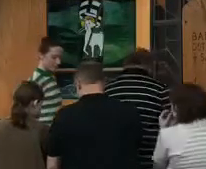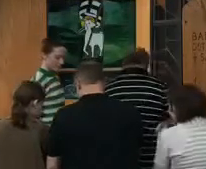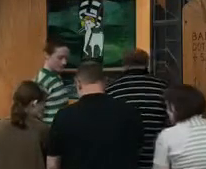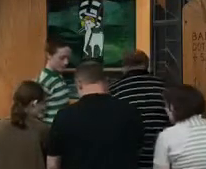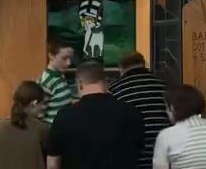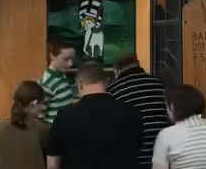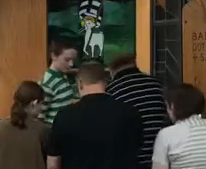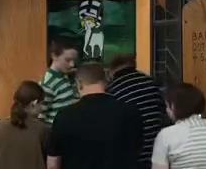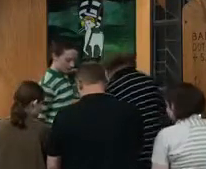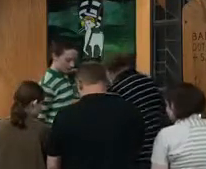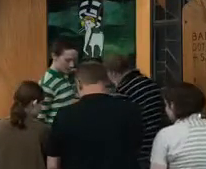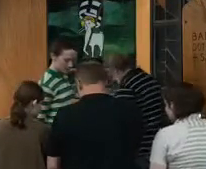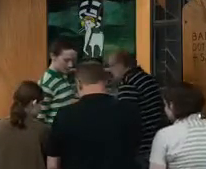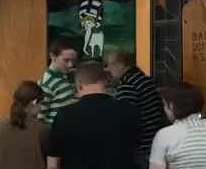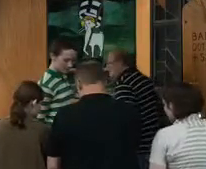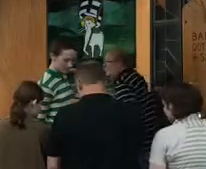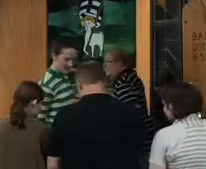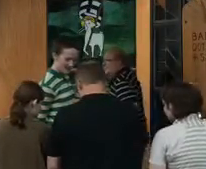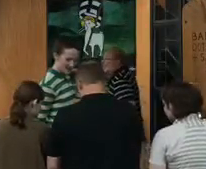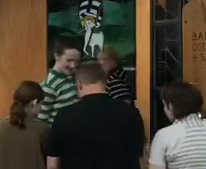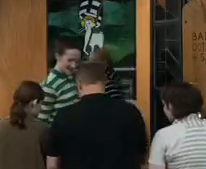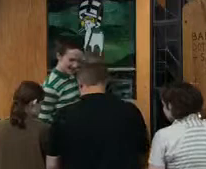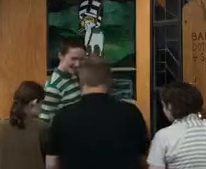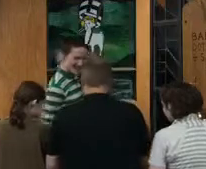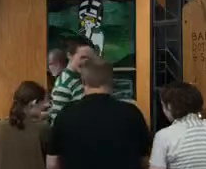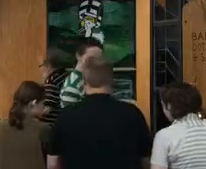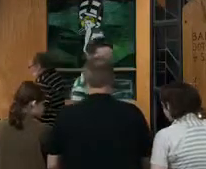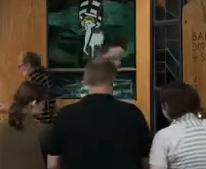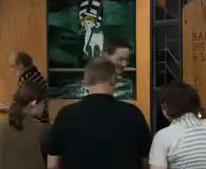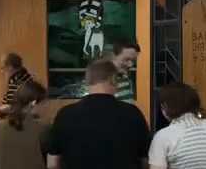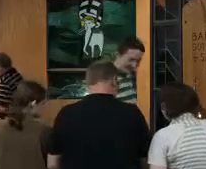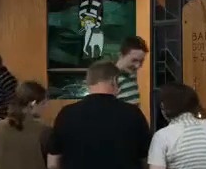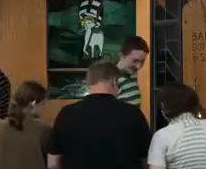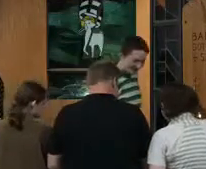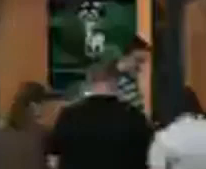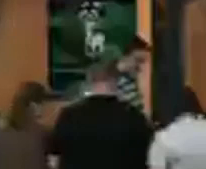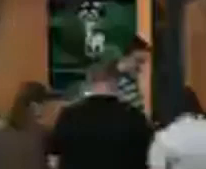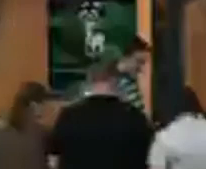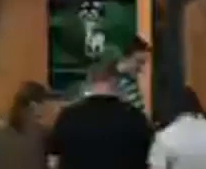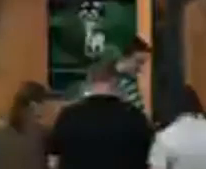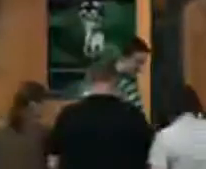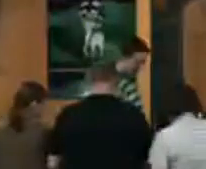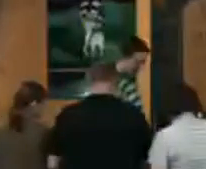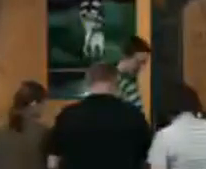Hallelujah. And from now on, his new life is there and your life is yours.